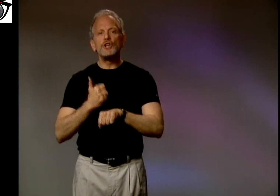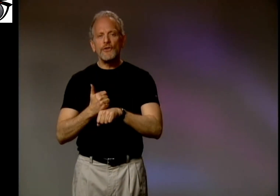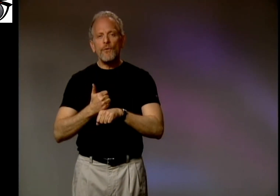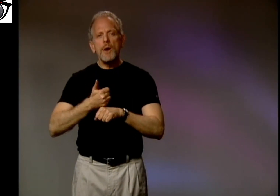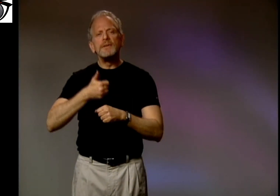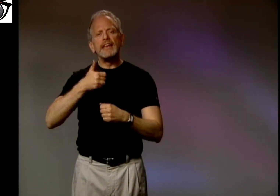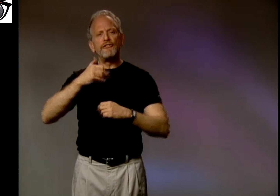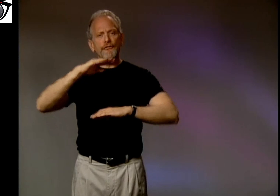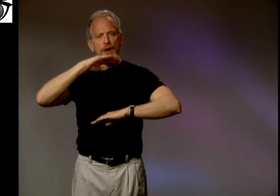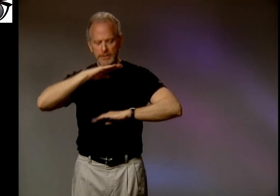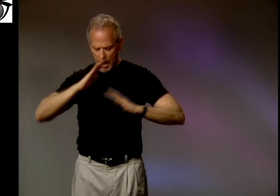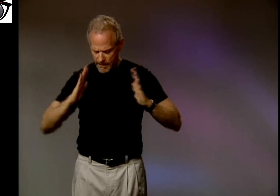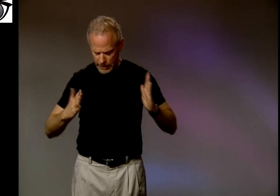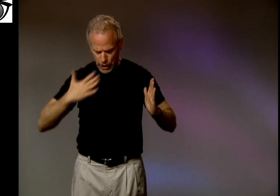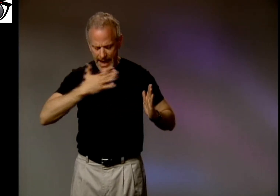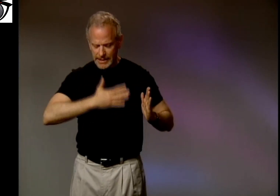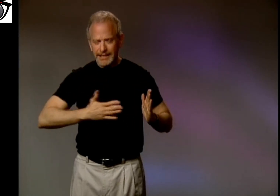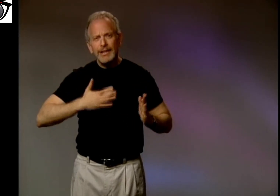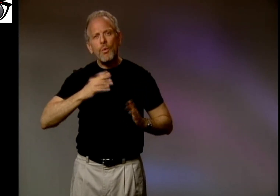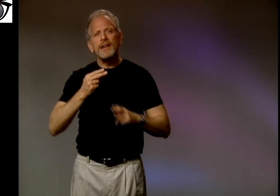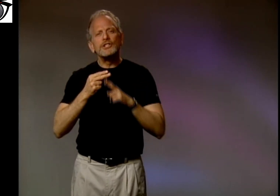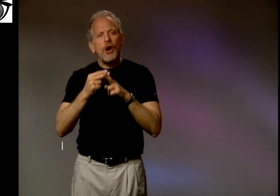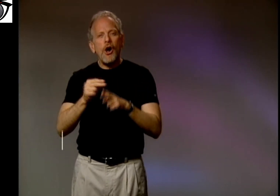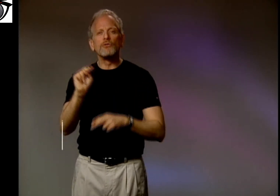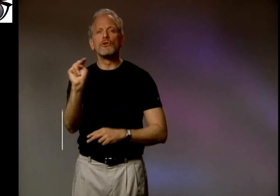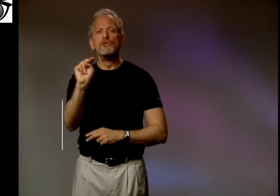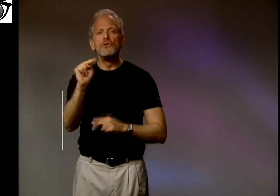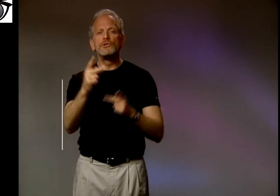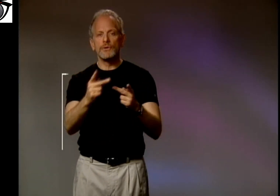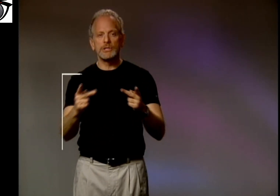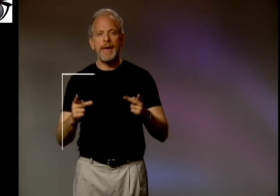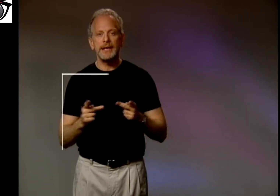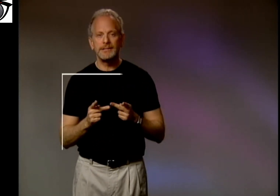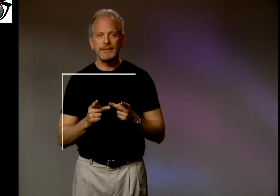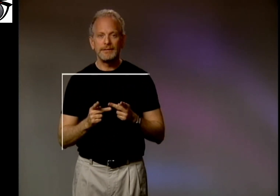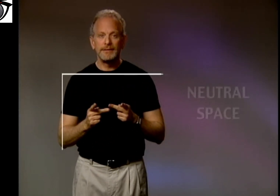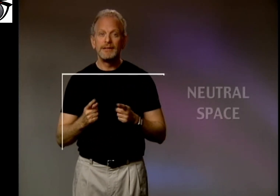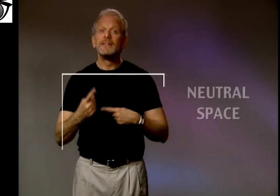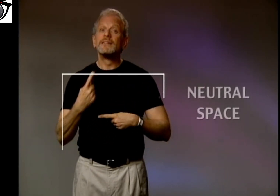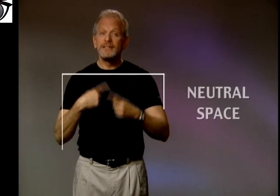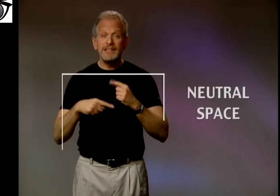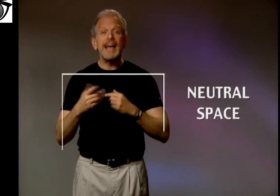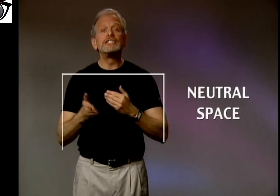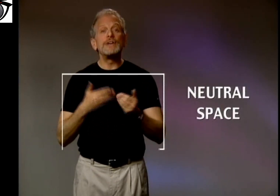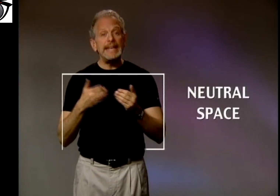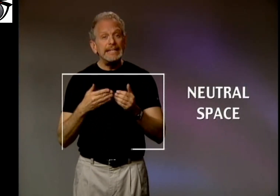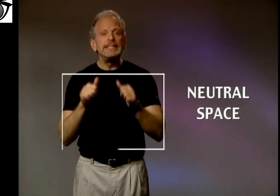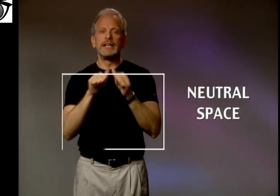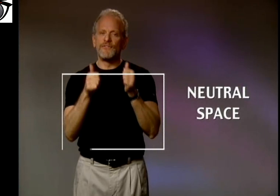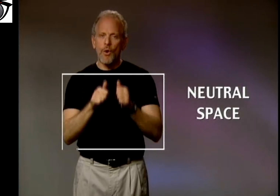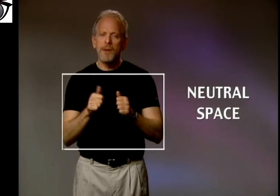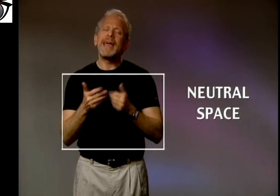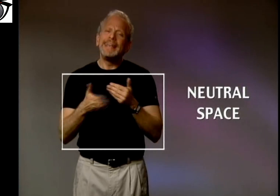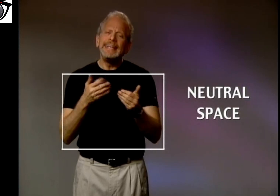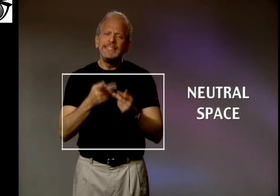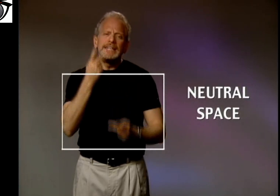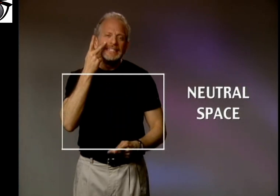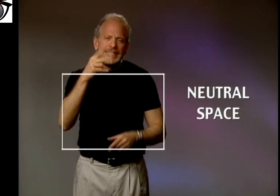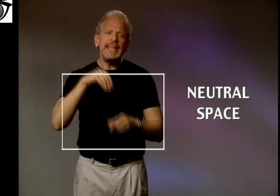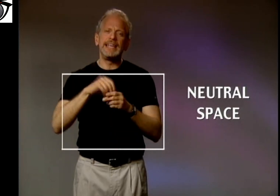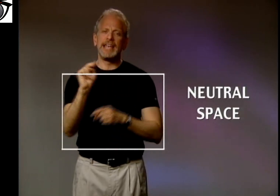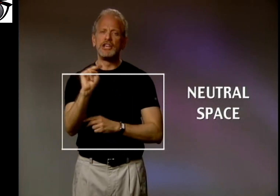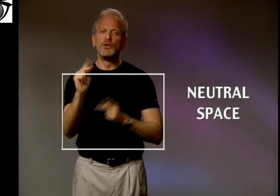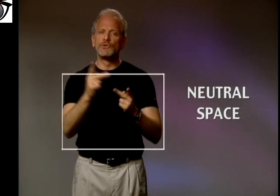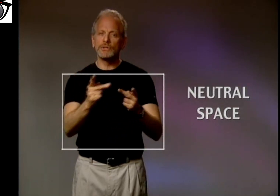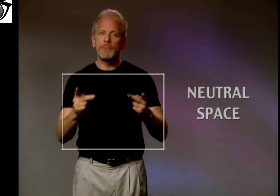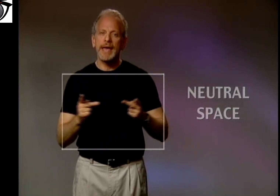Most signs are formed in front of the chest in what is called neutral space. Signs are easy to form and easy